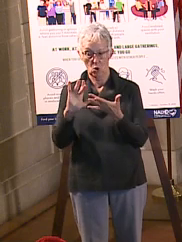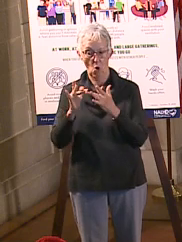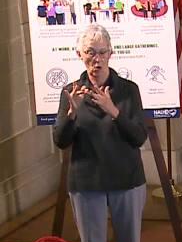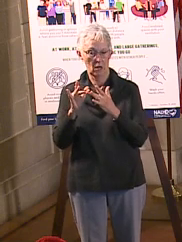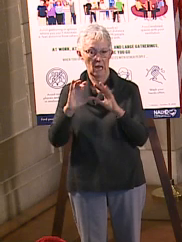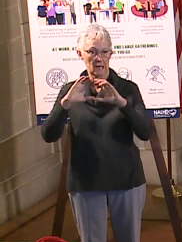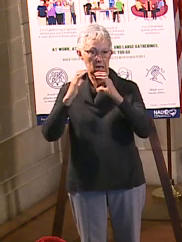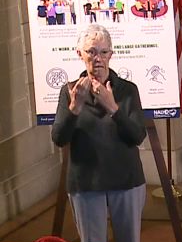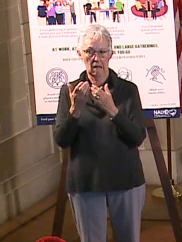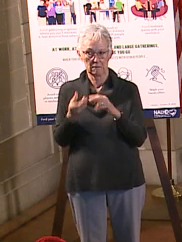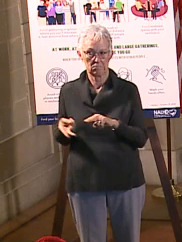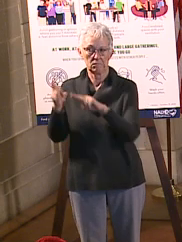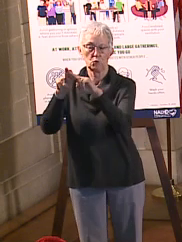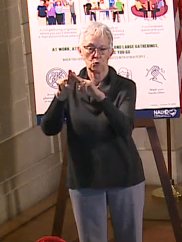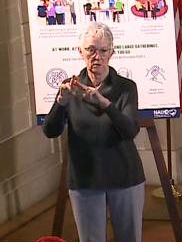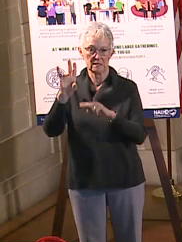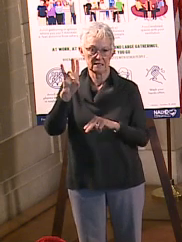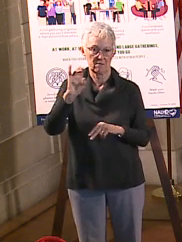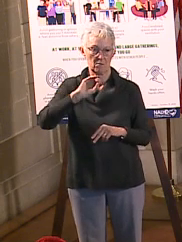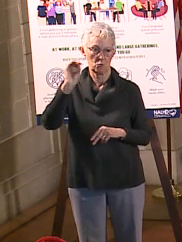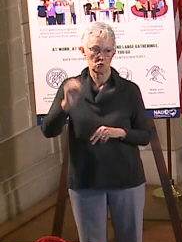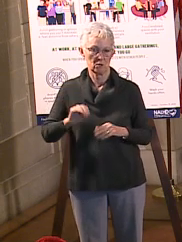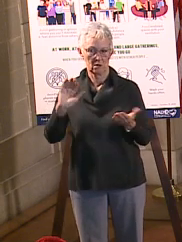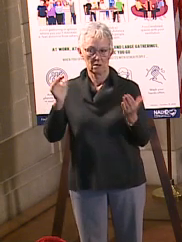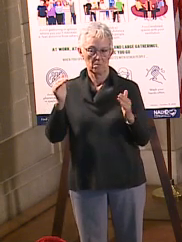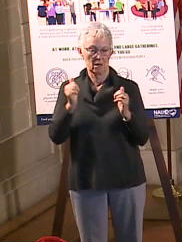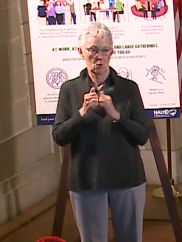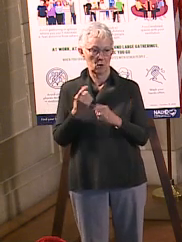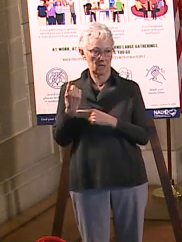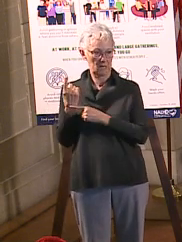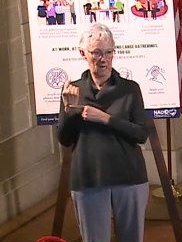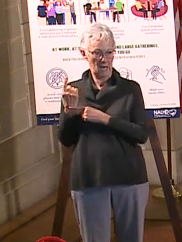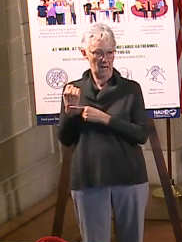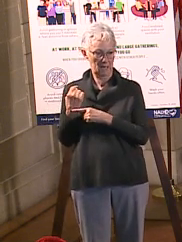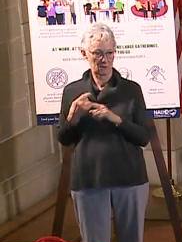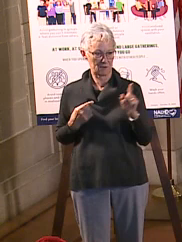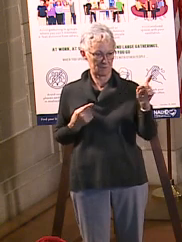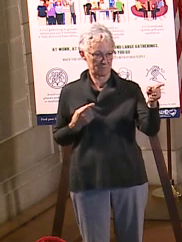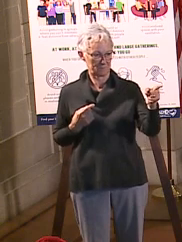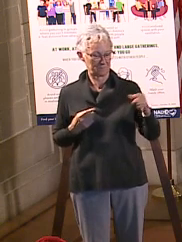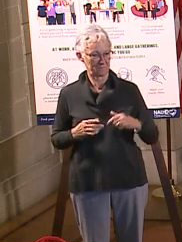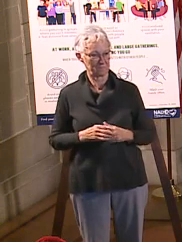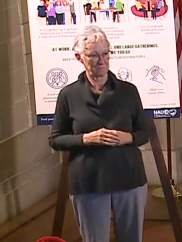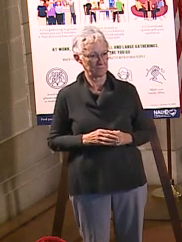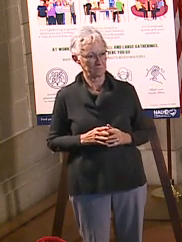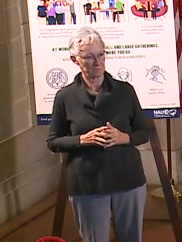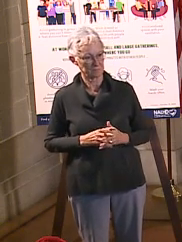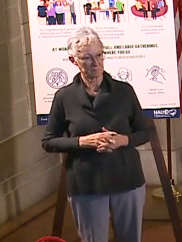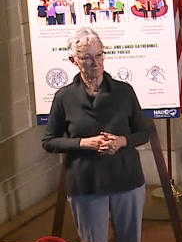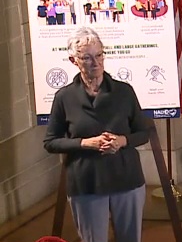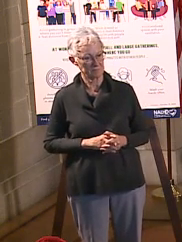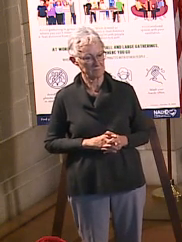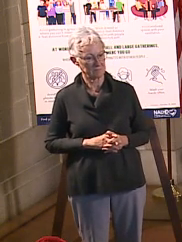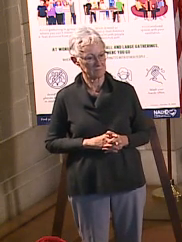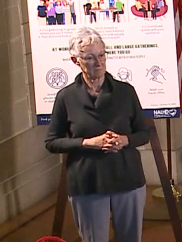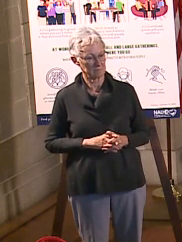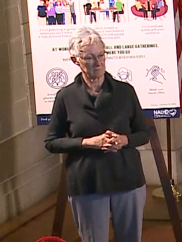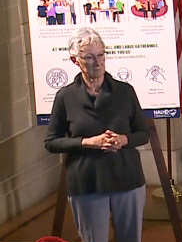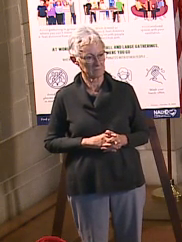entire system for where we were at this time last year. While you're up there, I ask a Yes. question. It's related, but